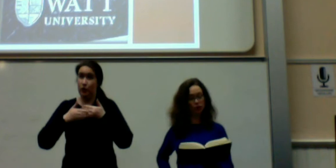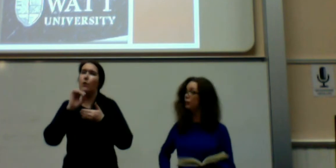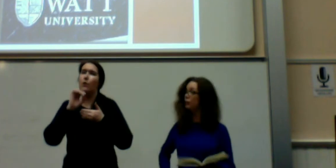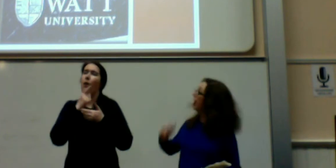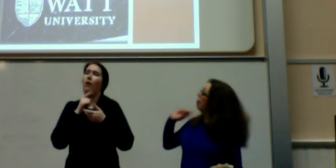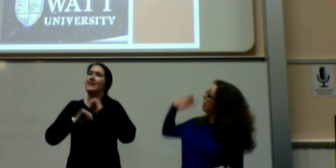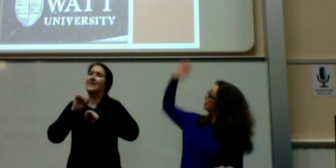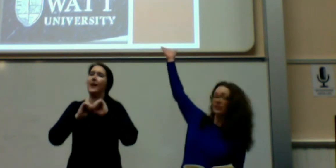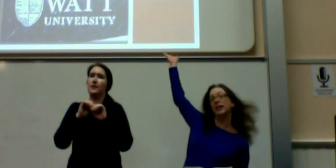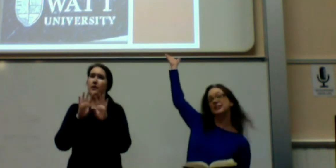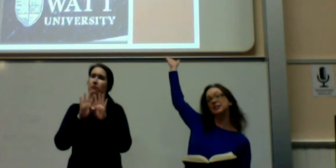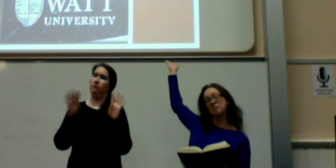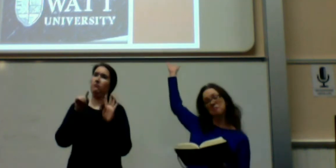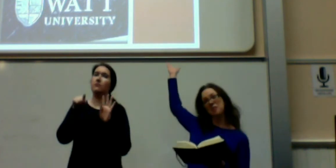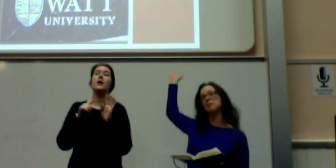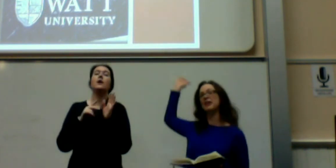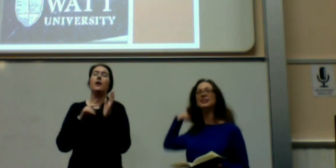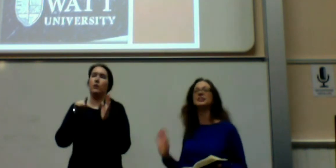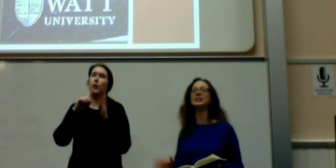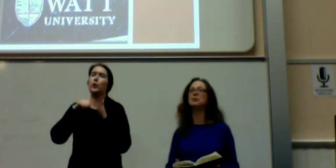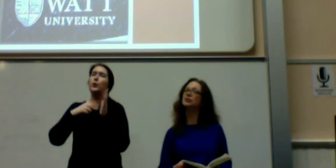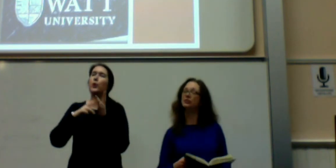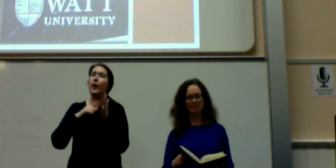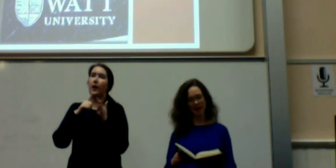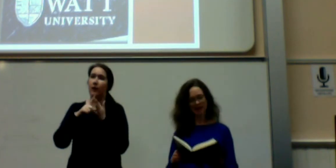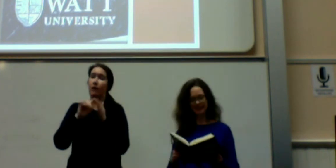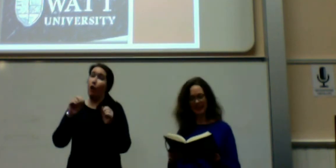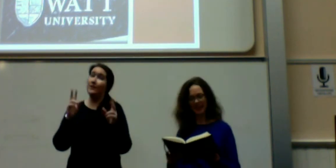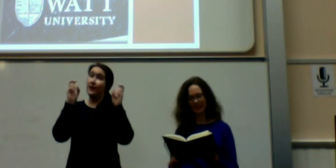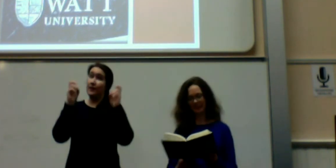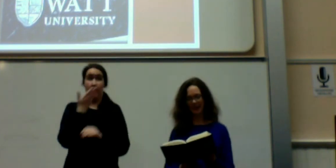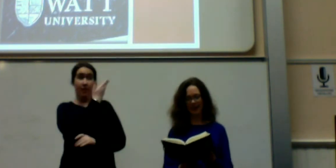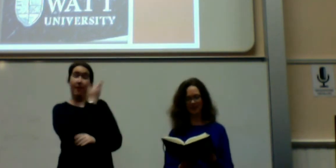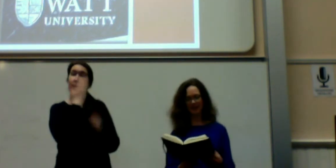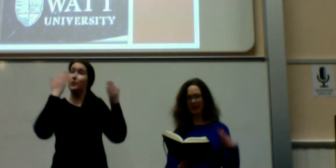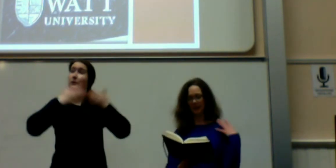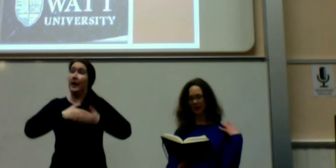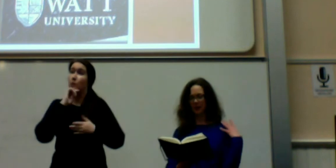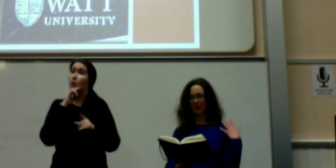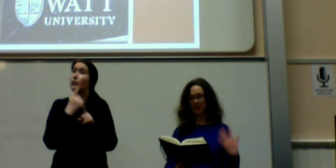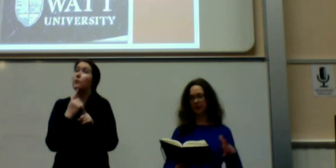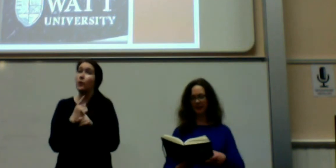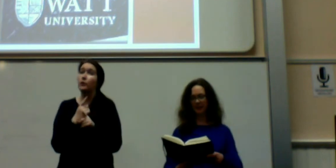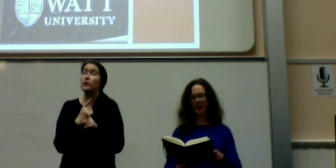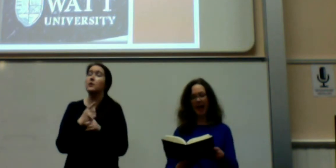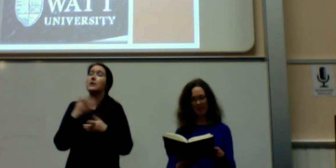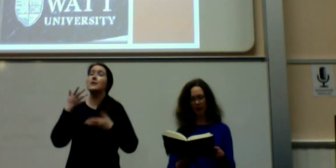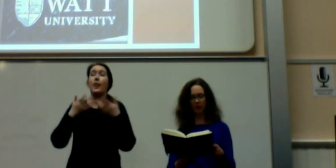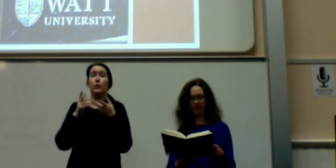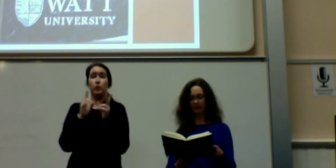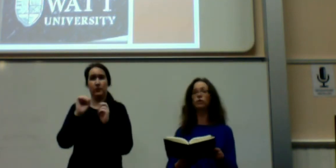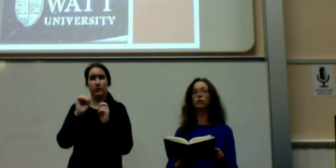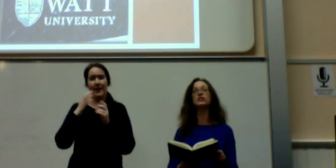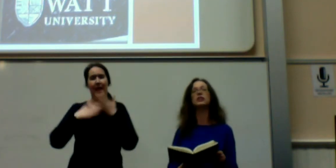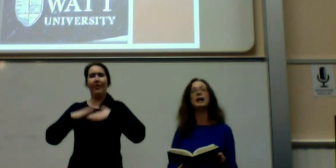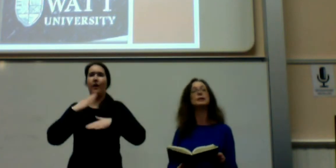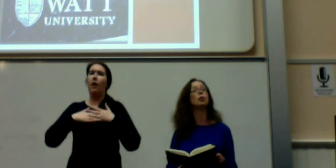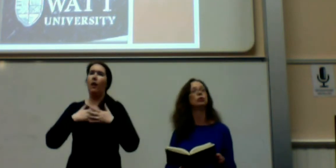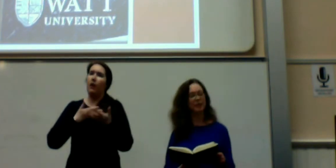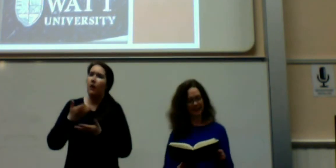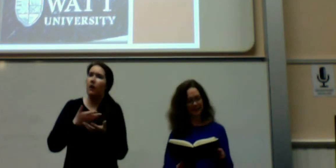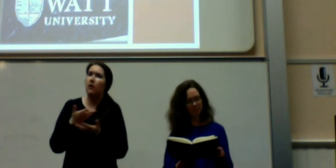in June. That's the title up there, which she's going to be talking about today, the Sign Language Interpreter's Ethical Discourse